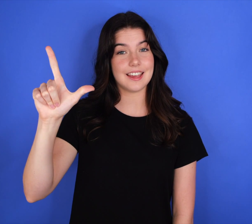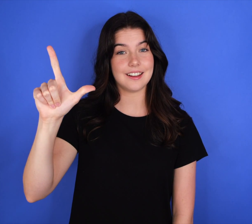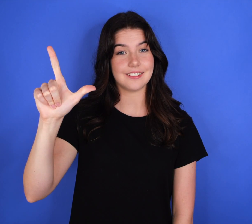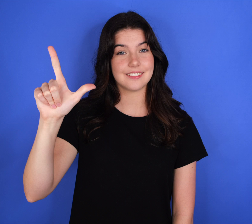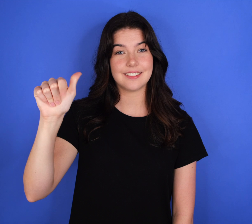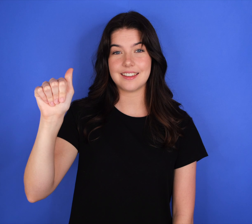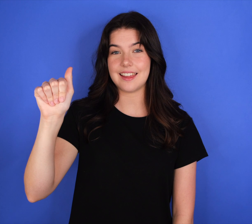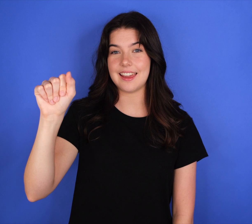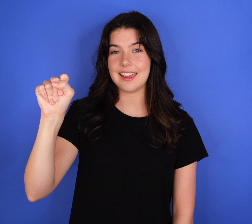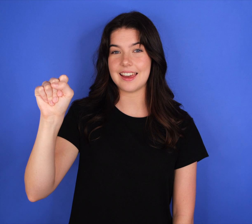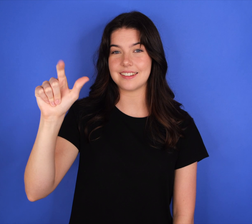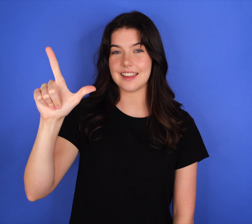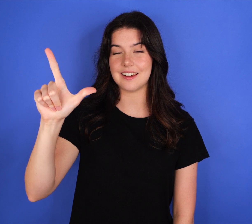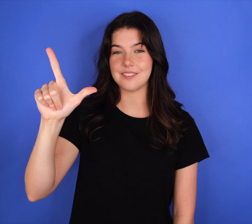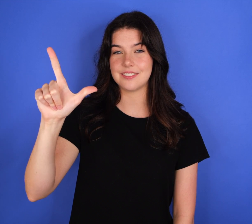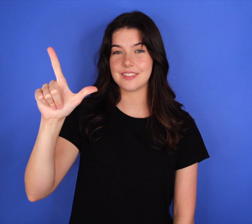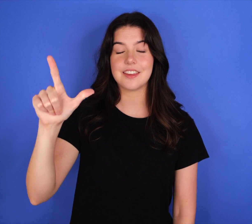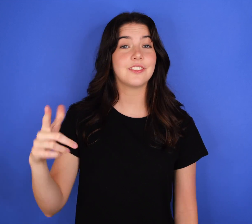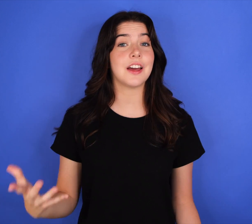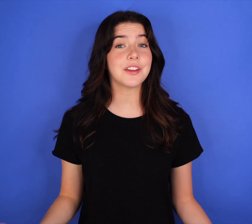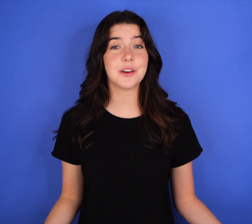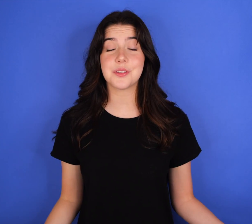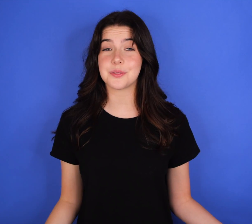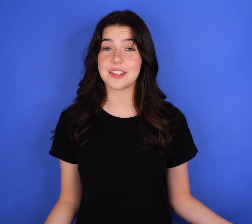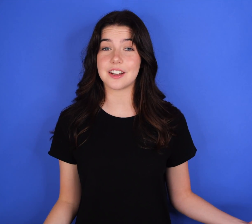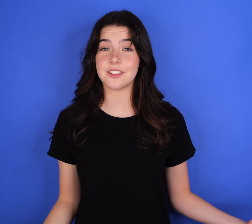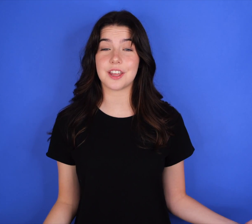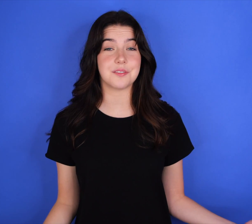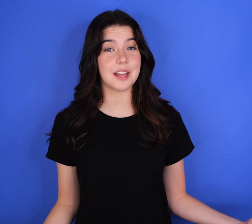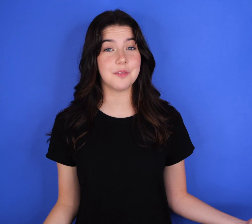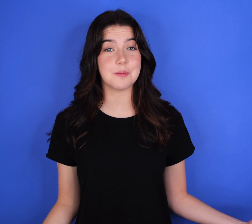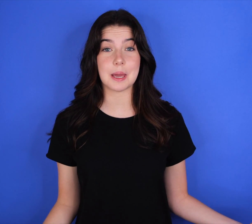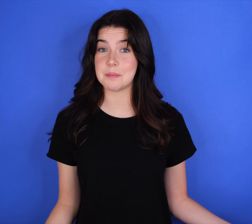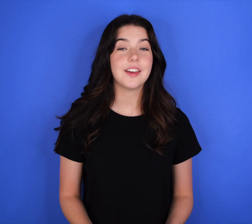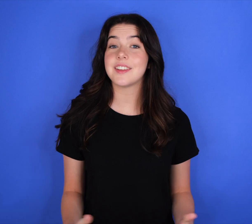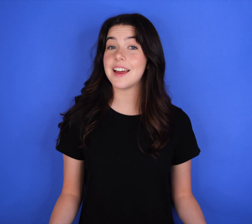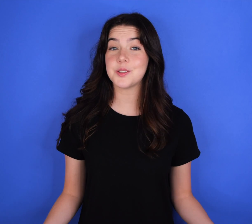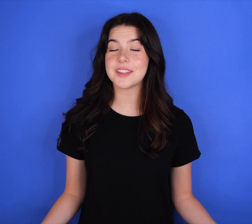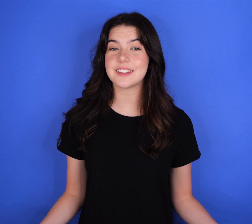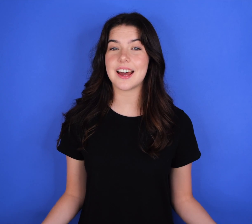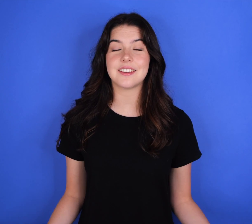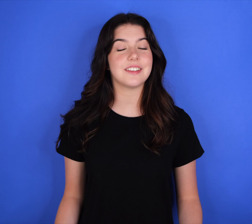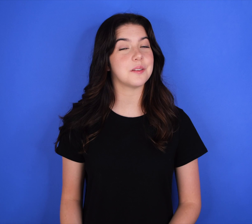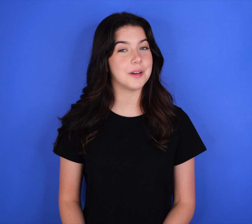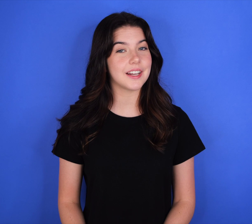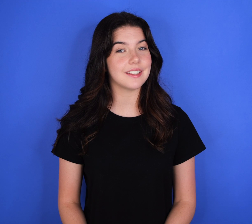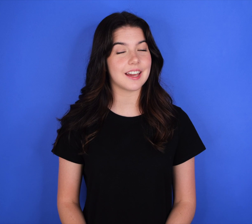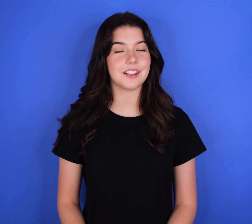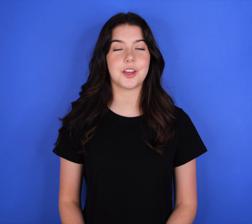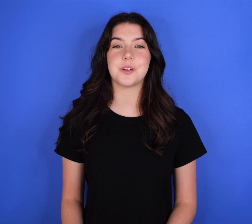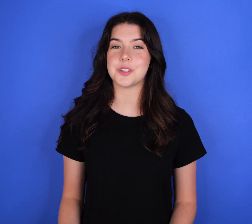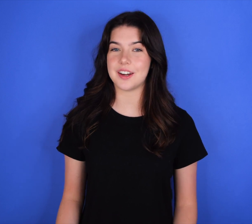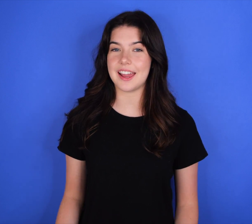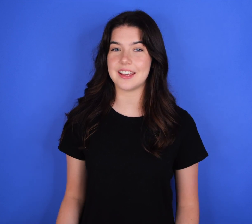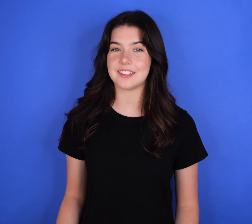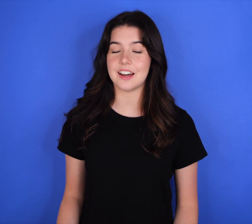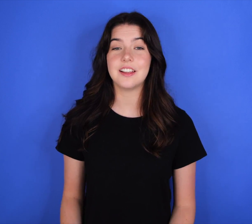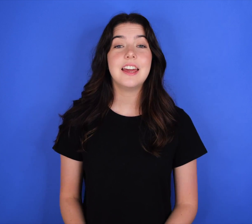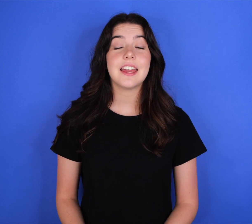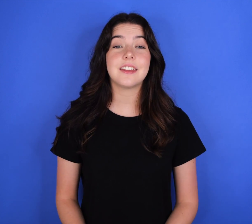L. ASL. So now you know 3 letters of the alphabet. So that is what this class is, American Sign Language, or ASL. And today